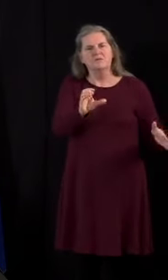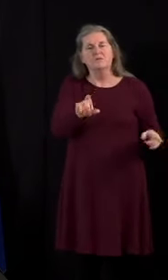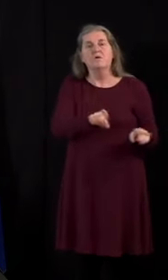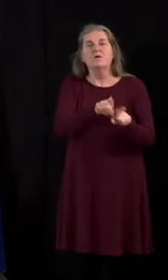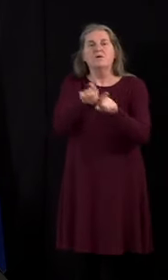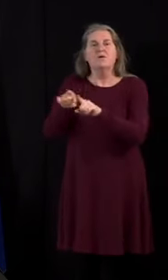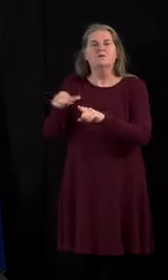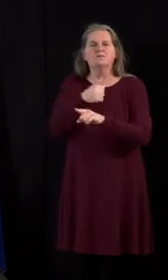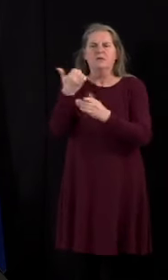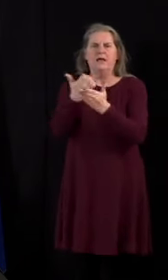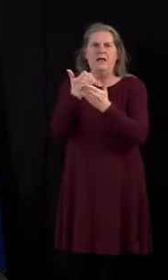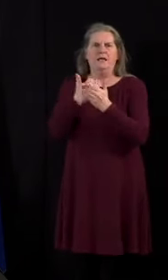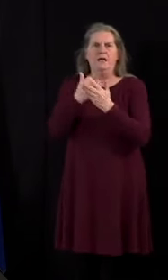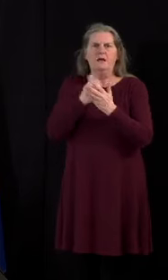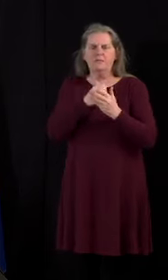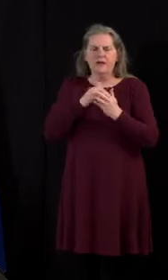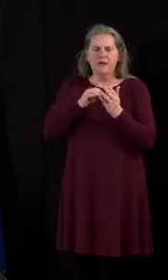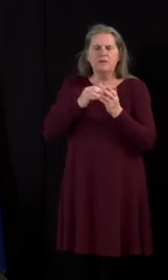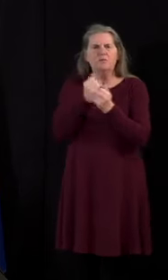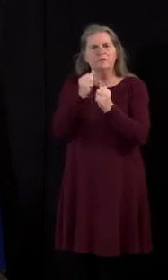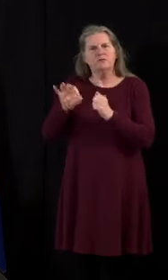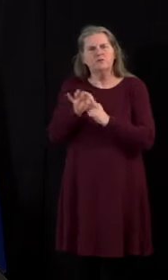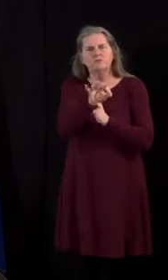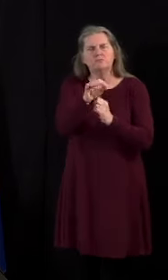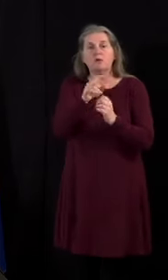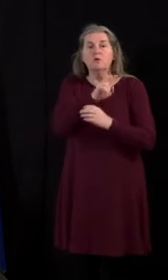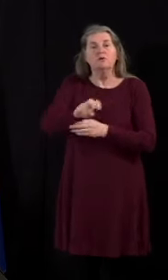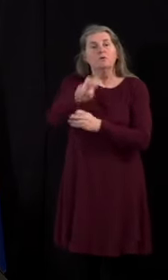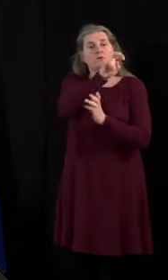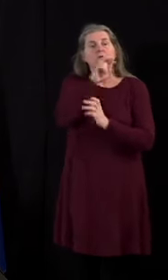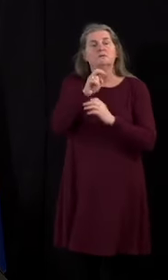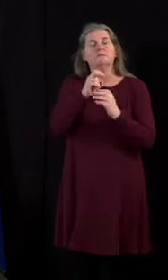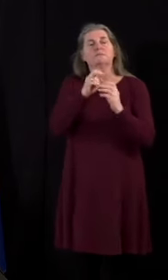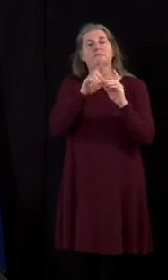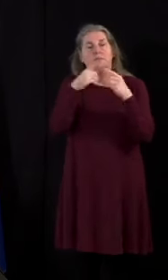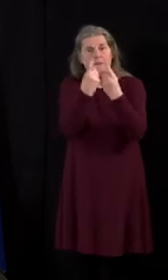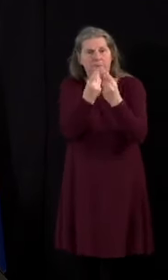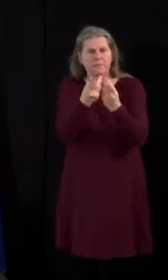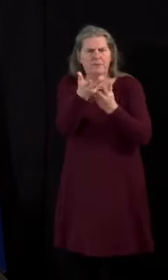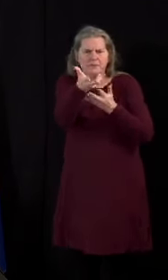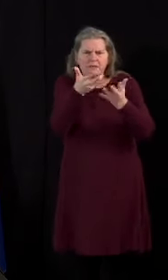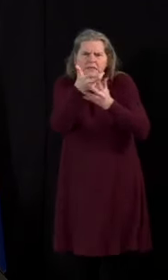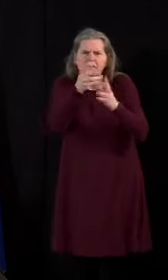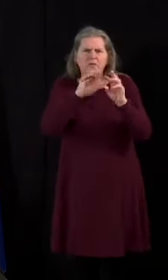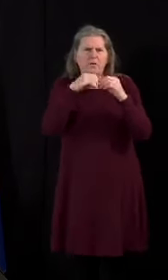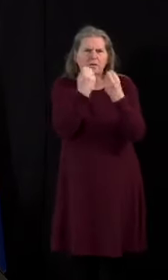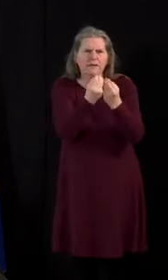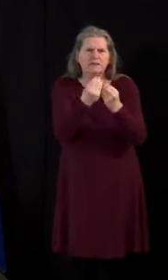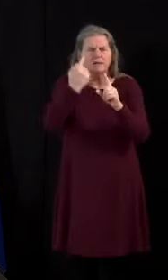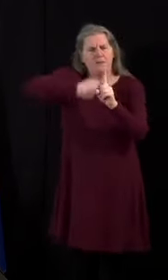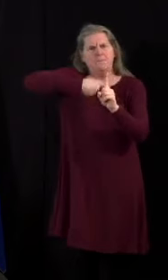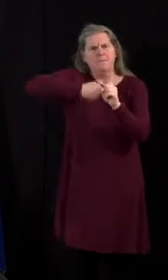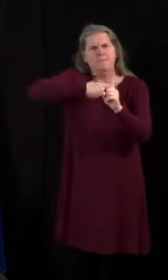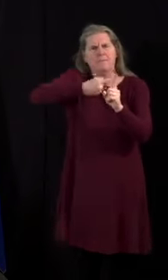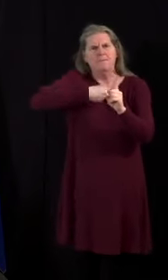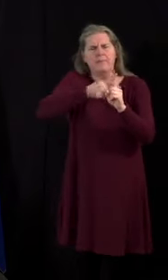impact tracking mechanisms with the Department of Tourism and Culture and Industry organizations, including monthly